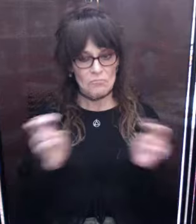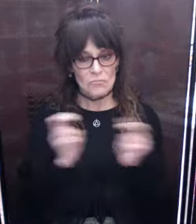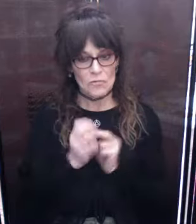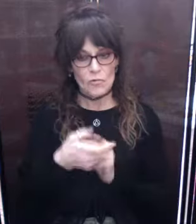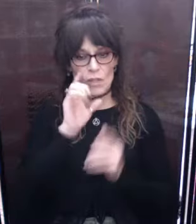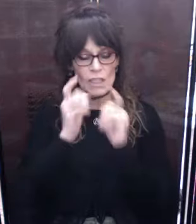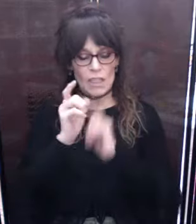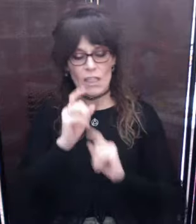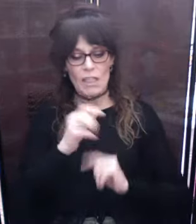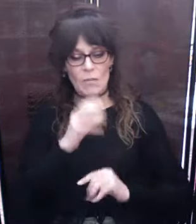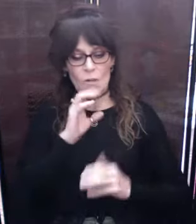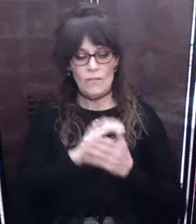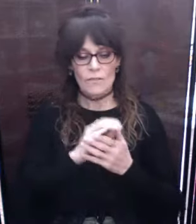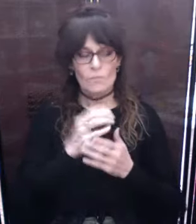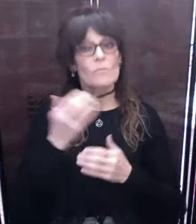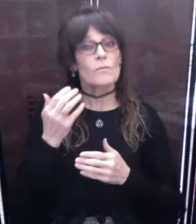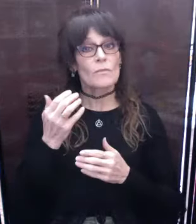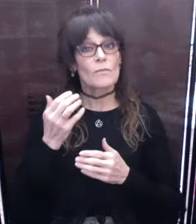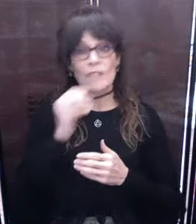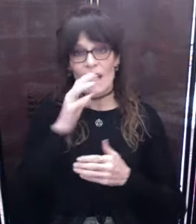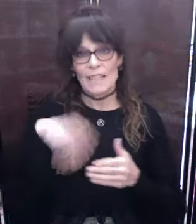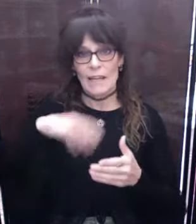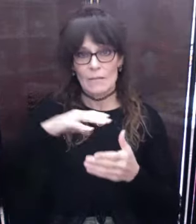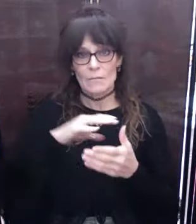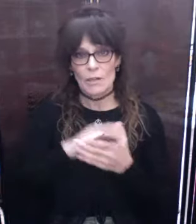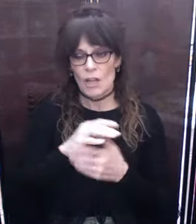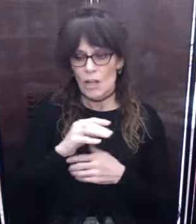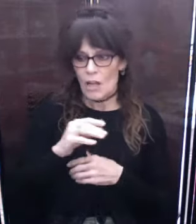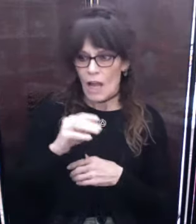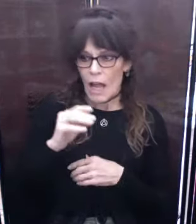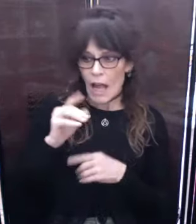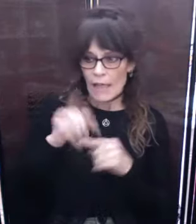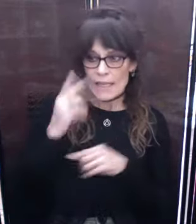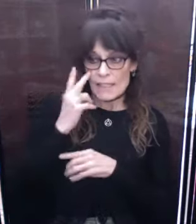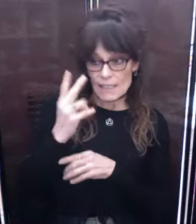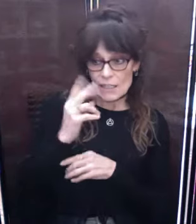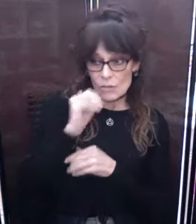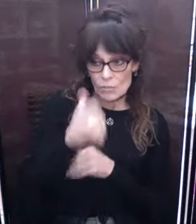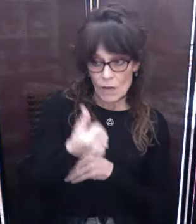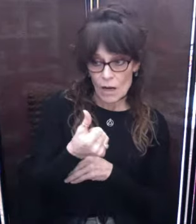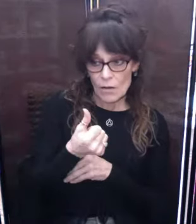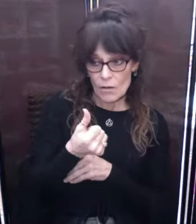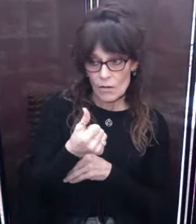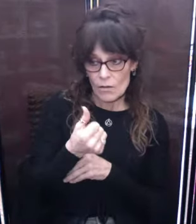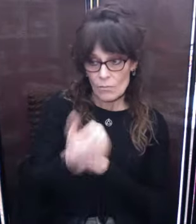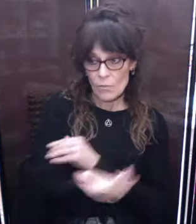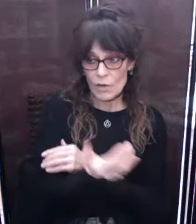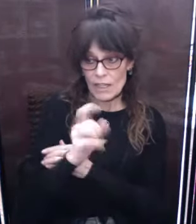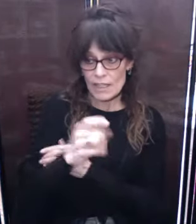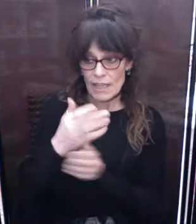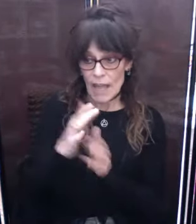me, listen, I can't see you tomorrow morning, so I need to ask you something now. And I said, yeah, what's up, honey? And she